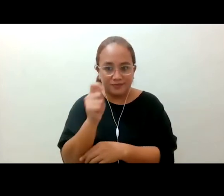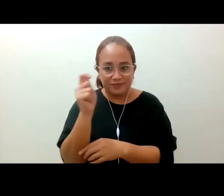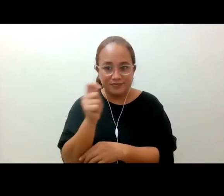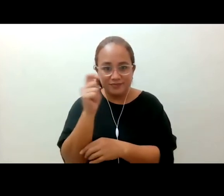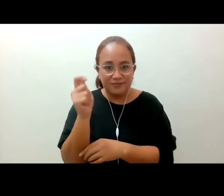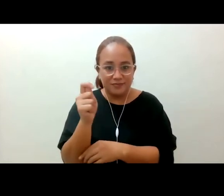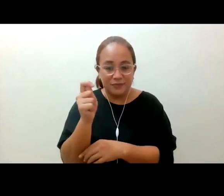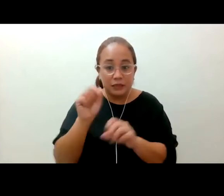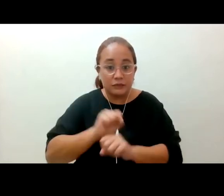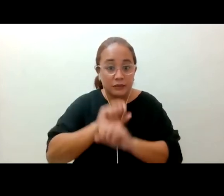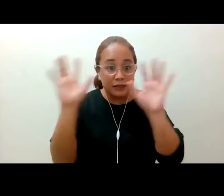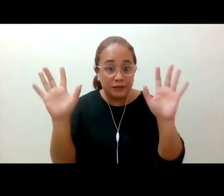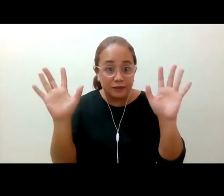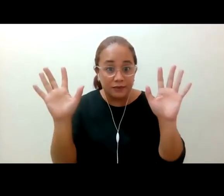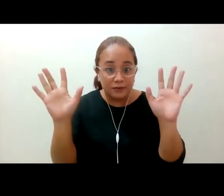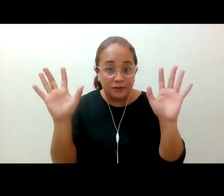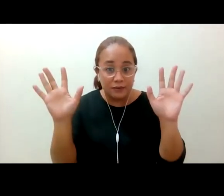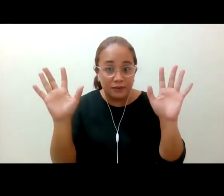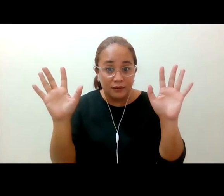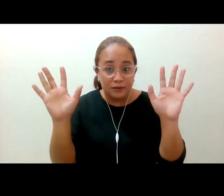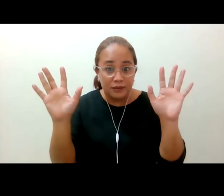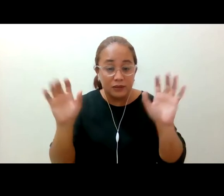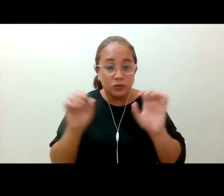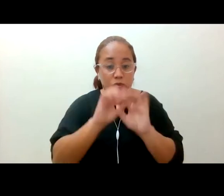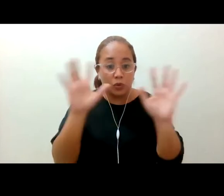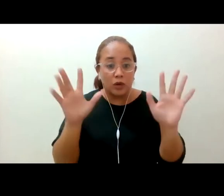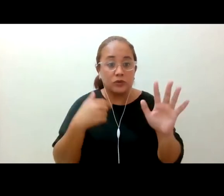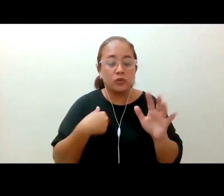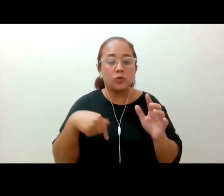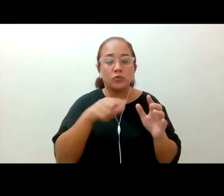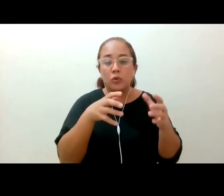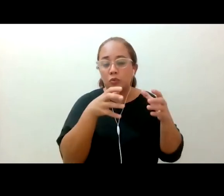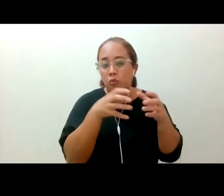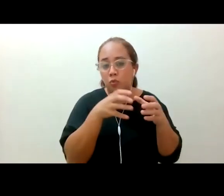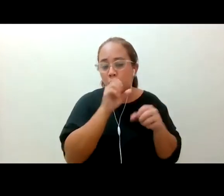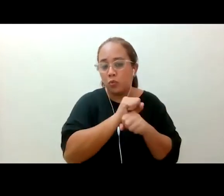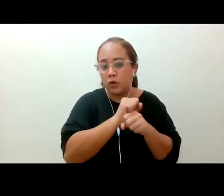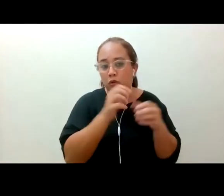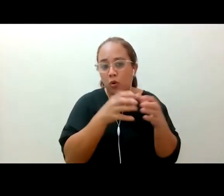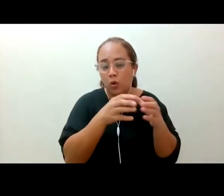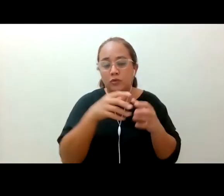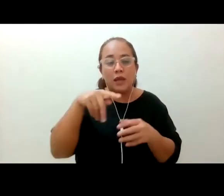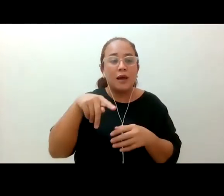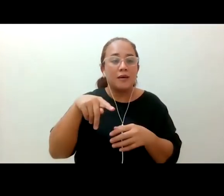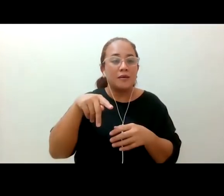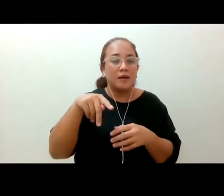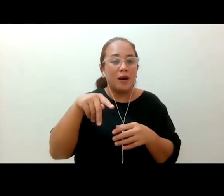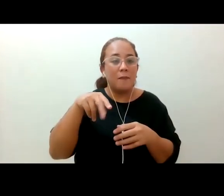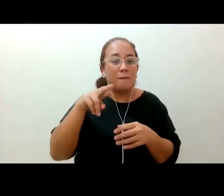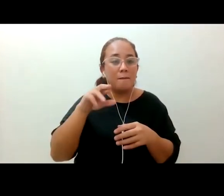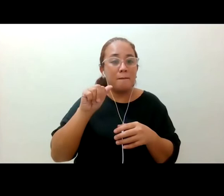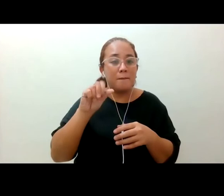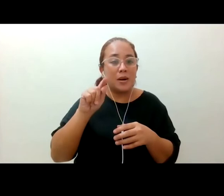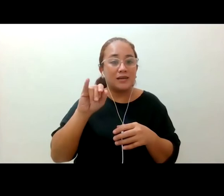Is that clear? So it's just basically working on the practical aspects of the dictionary, not